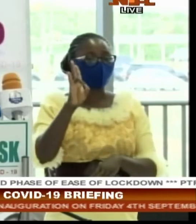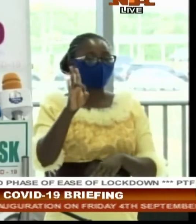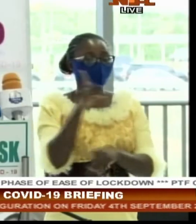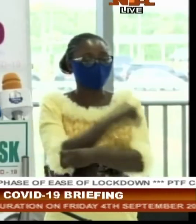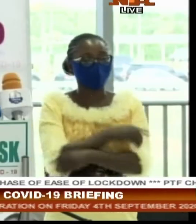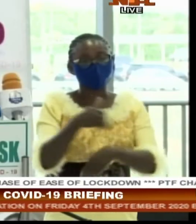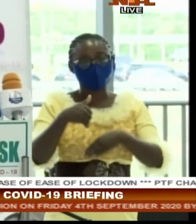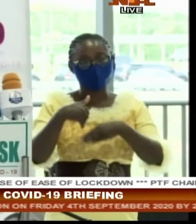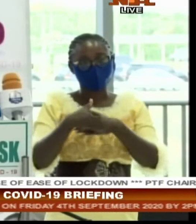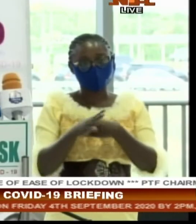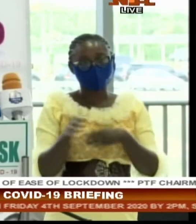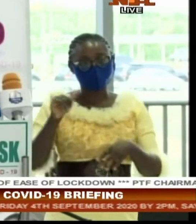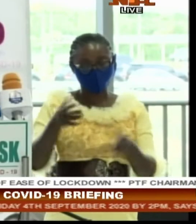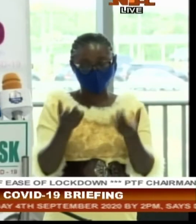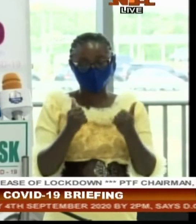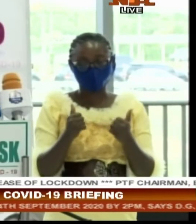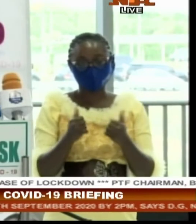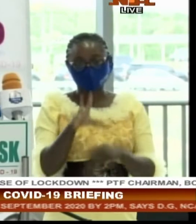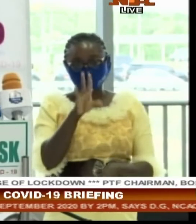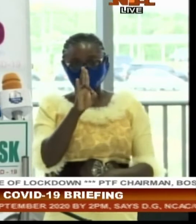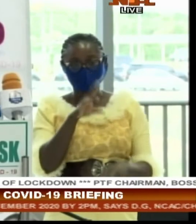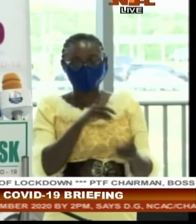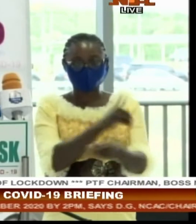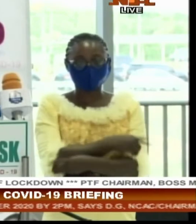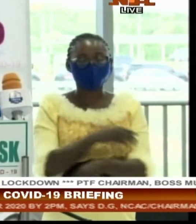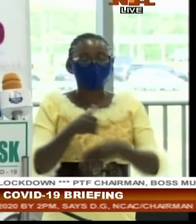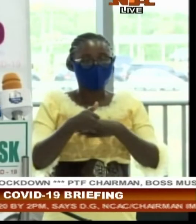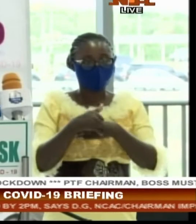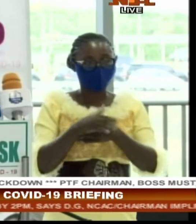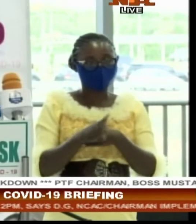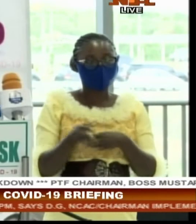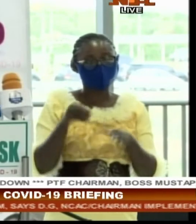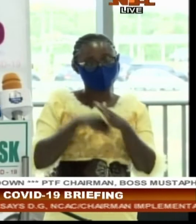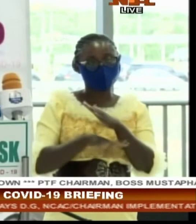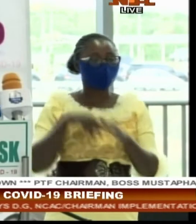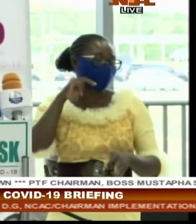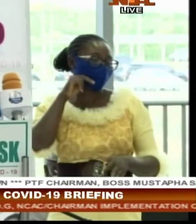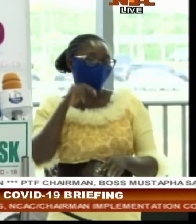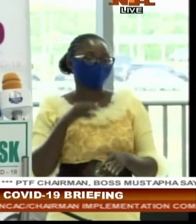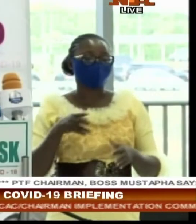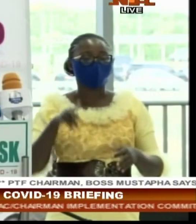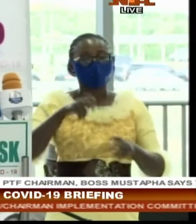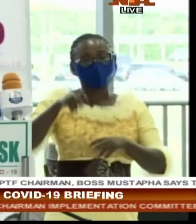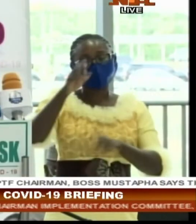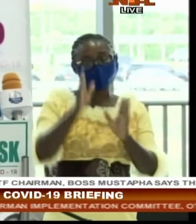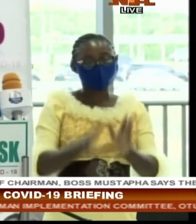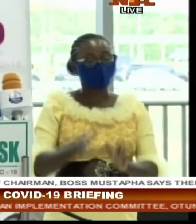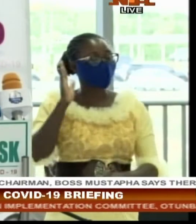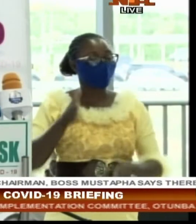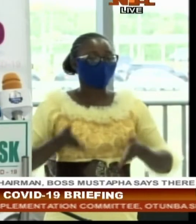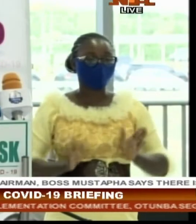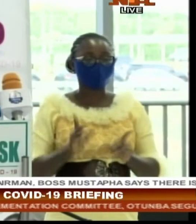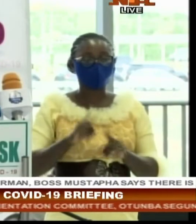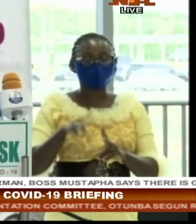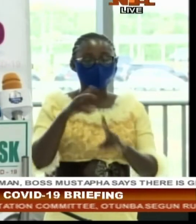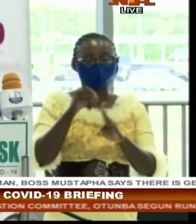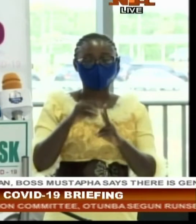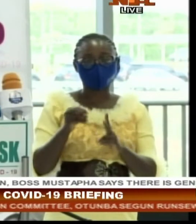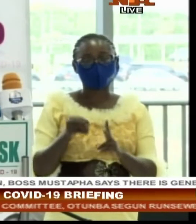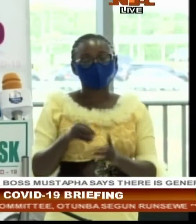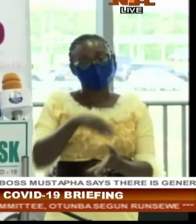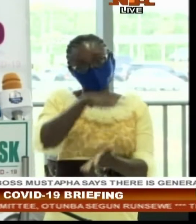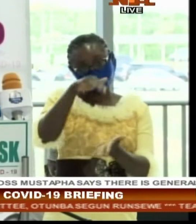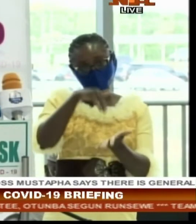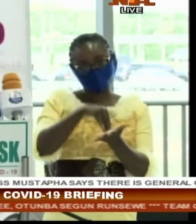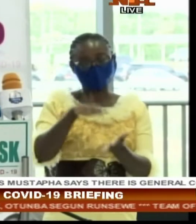arrive, the 7th day after your arrival. Passengers will be allowed to choose a sample collection center and an appointment time